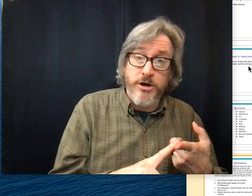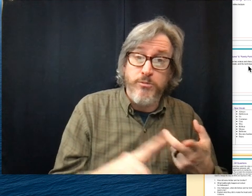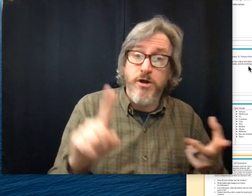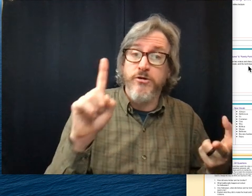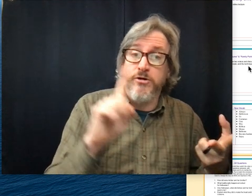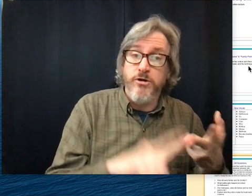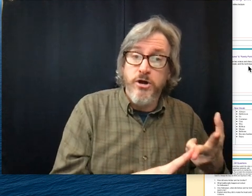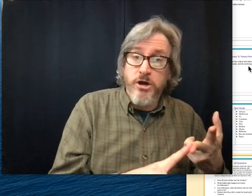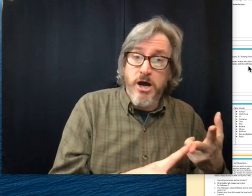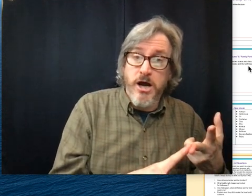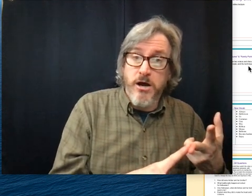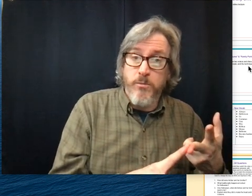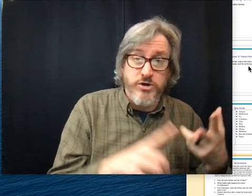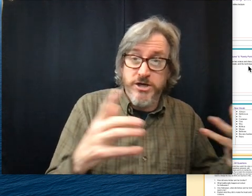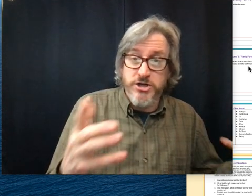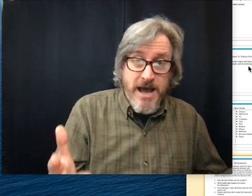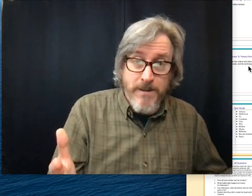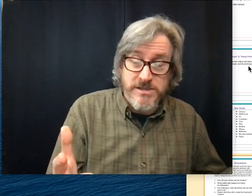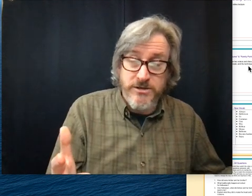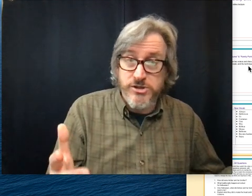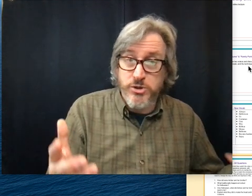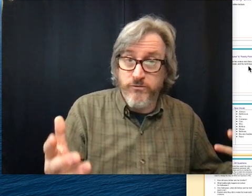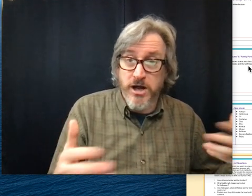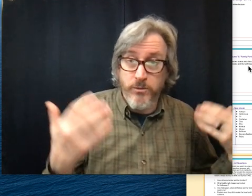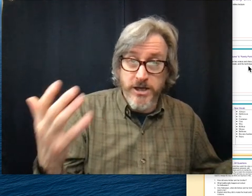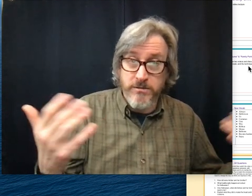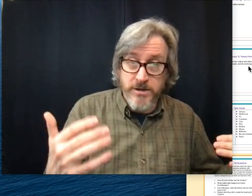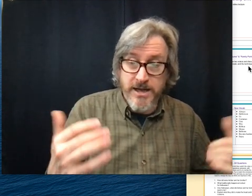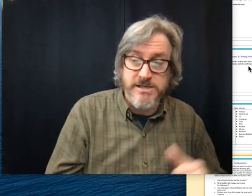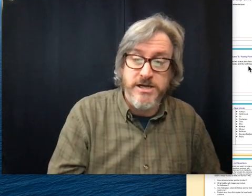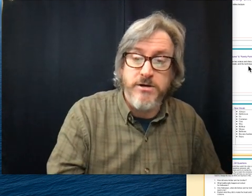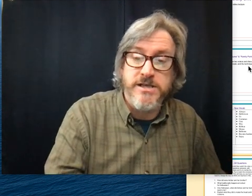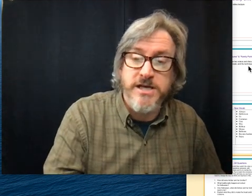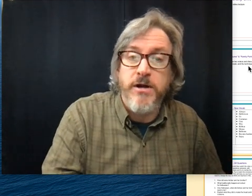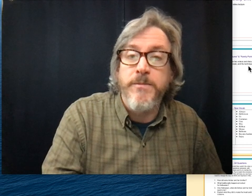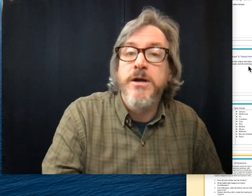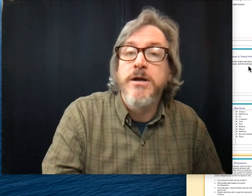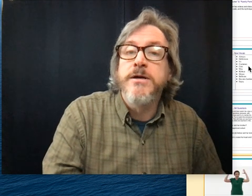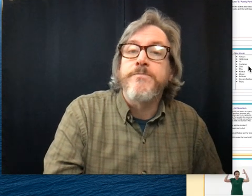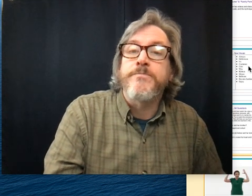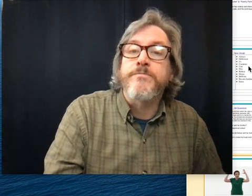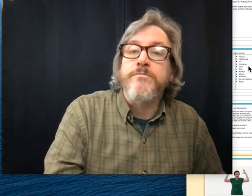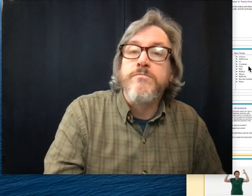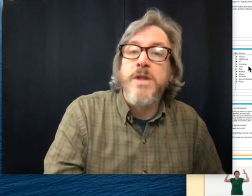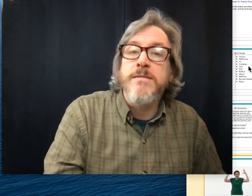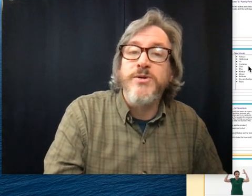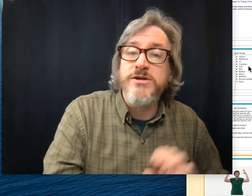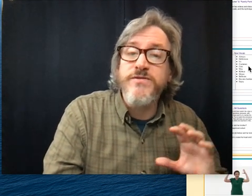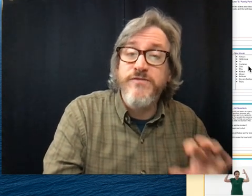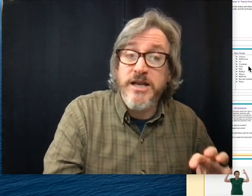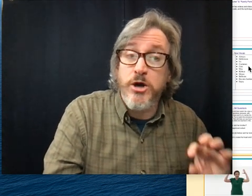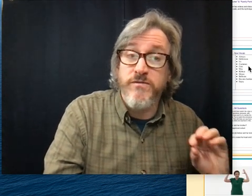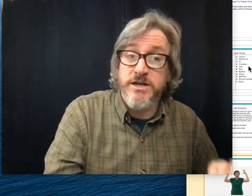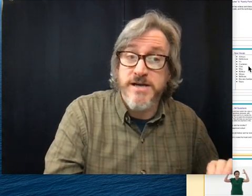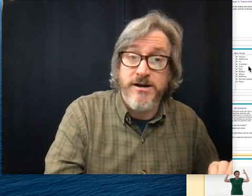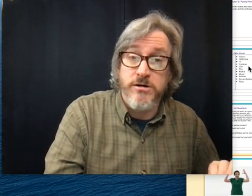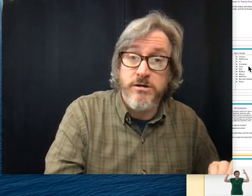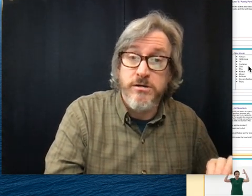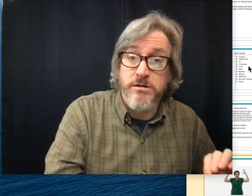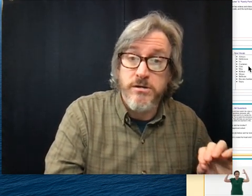Amber and her brother? What traditionally happens at their school for Halloween, et cetera, et cetera. So here's a video